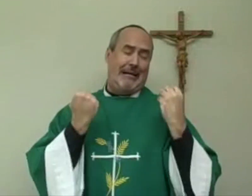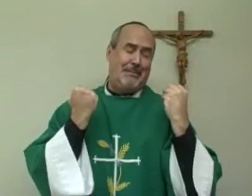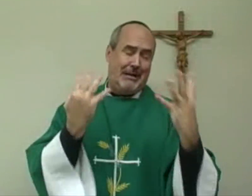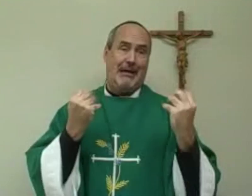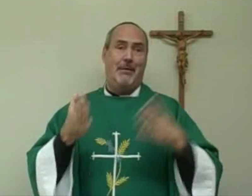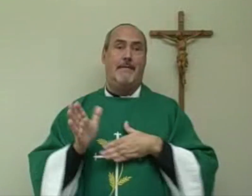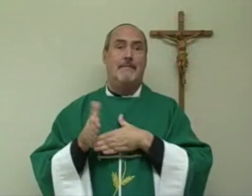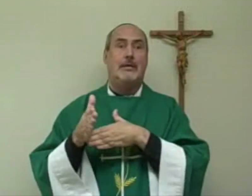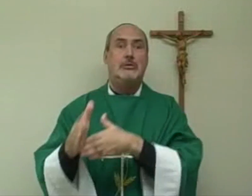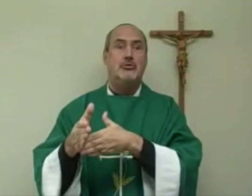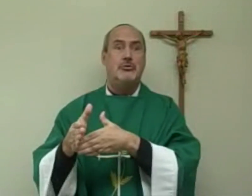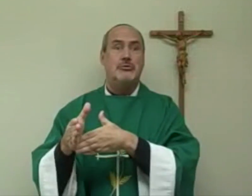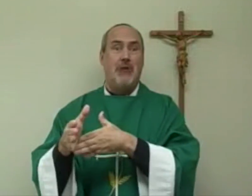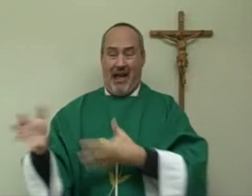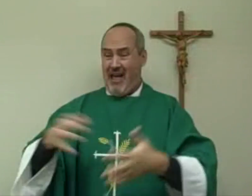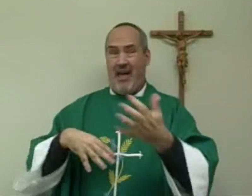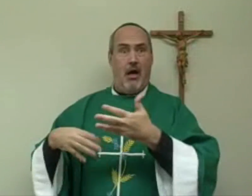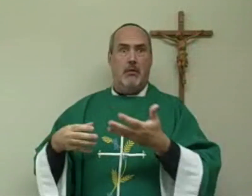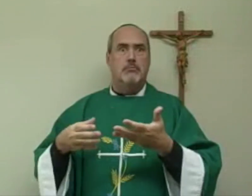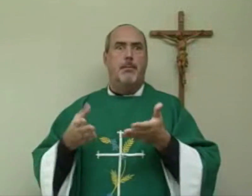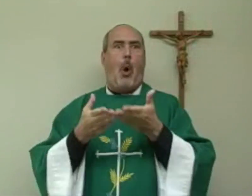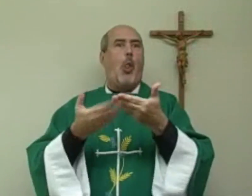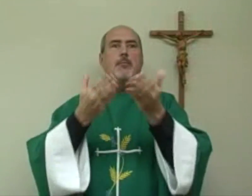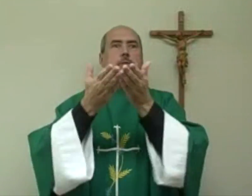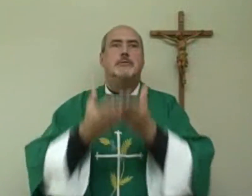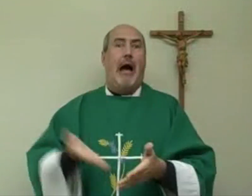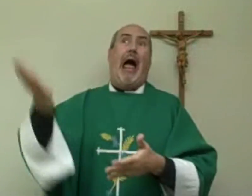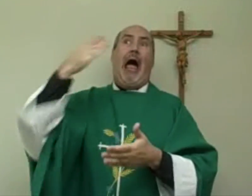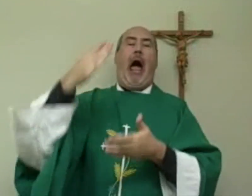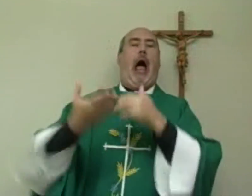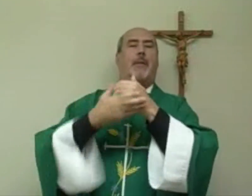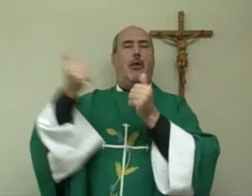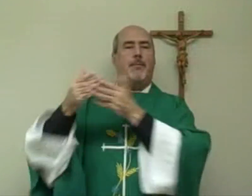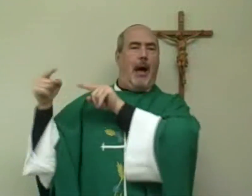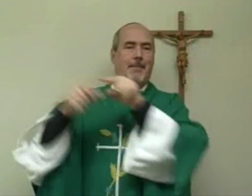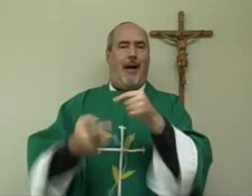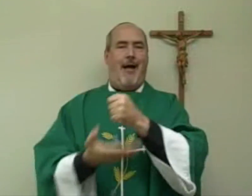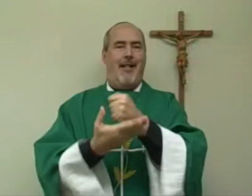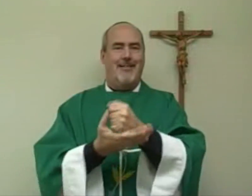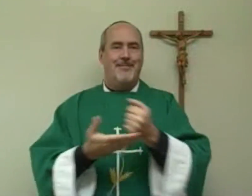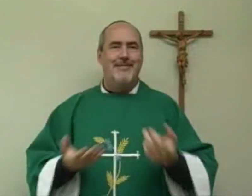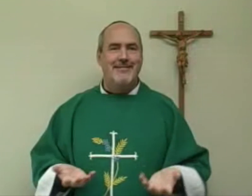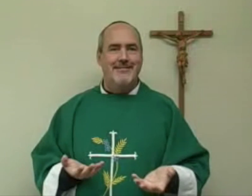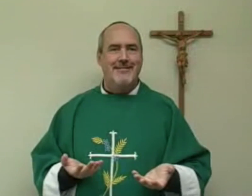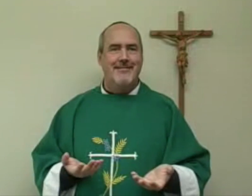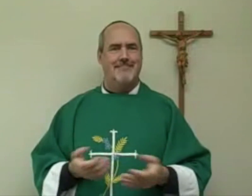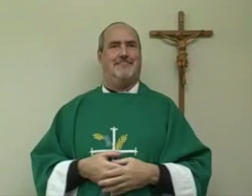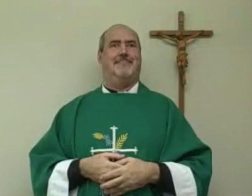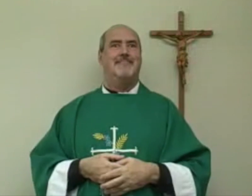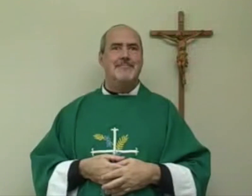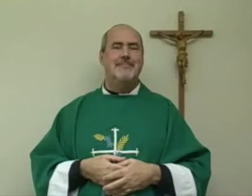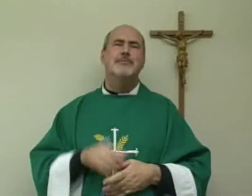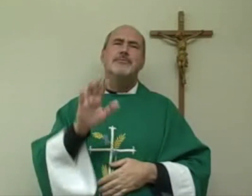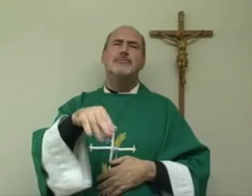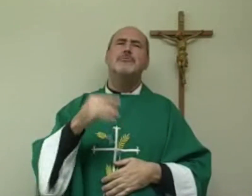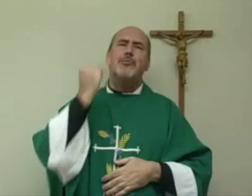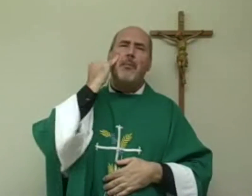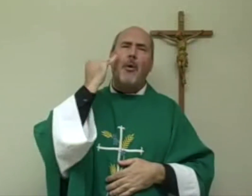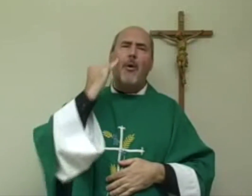Lo and behold, he did, and the fish came in abundance. The boat almost sank because it was so full. He had to have people come from